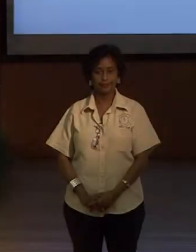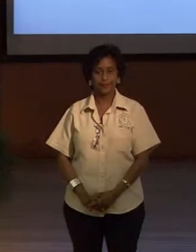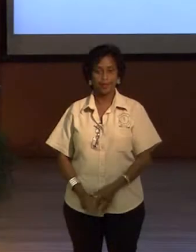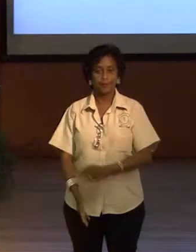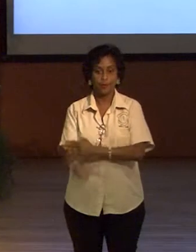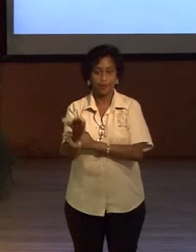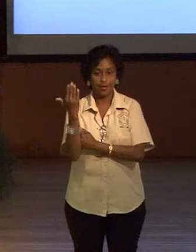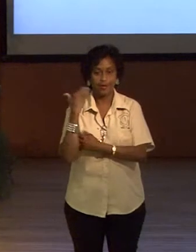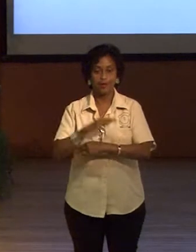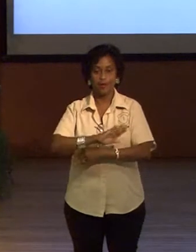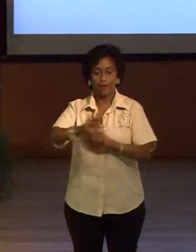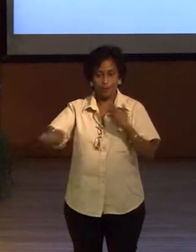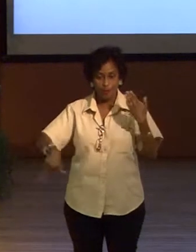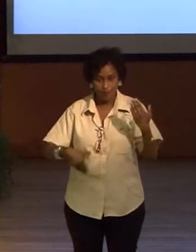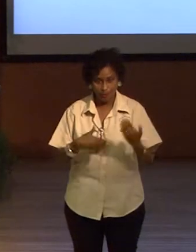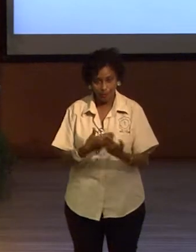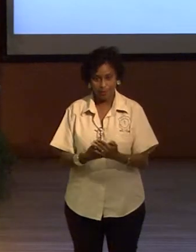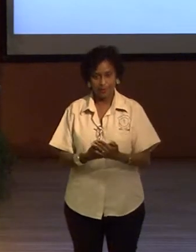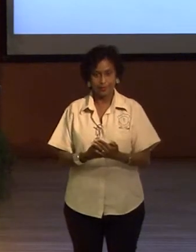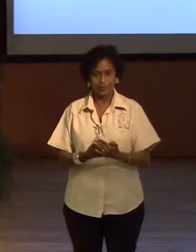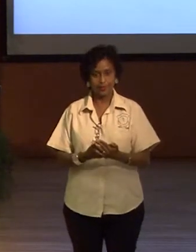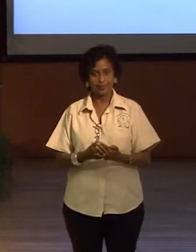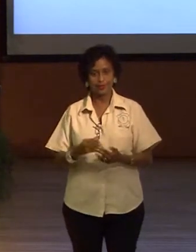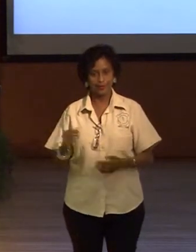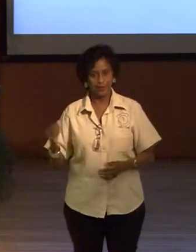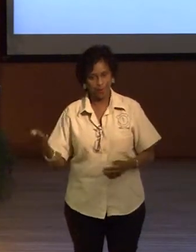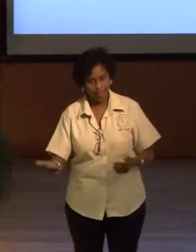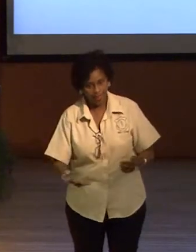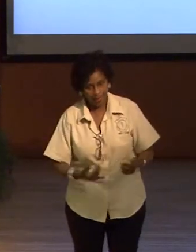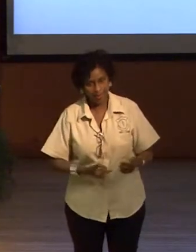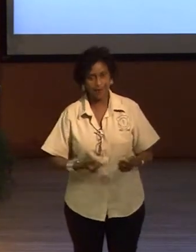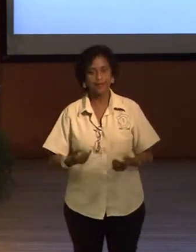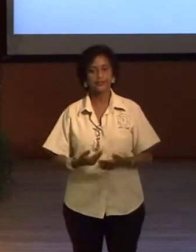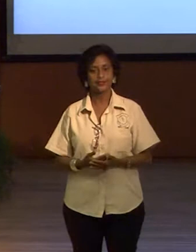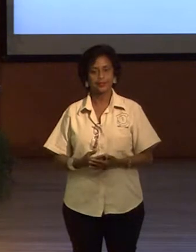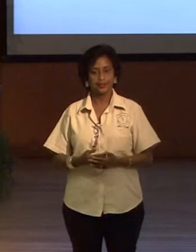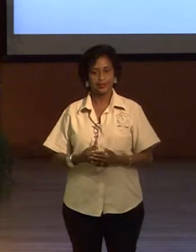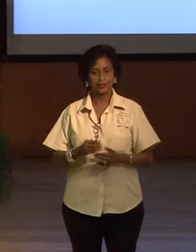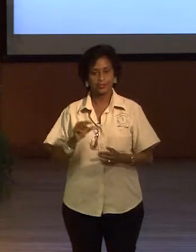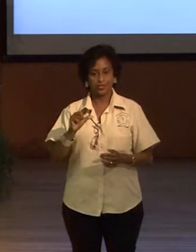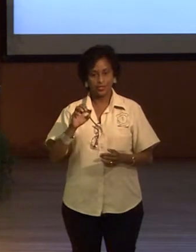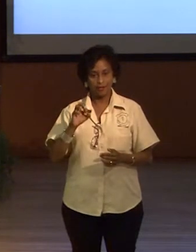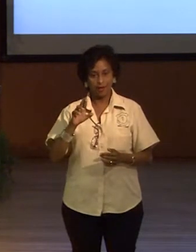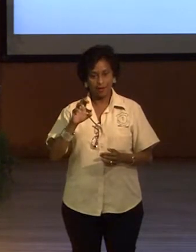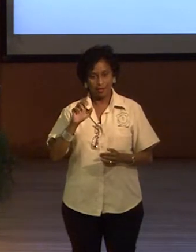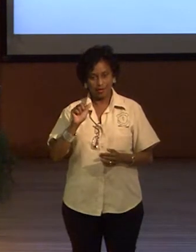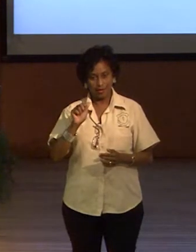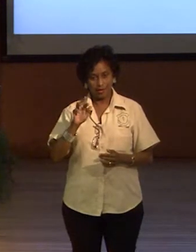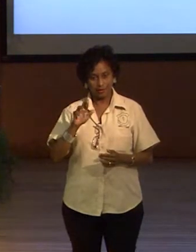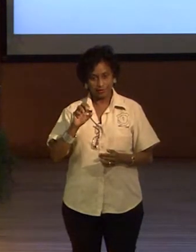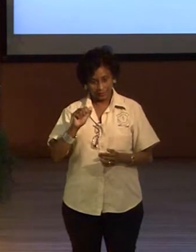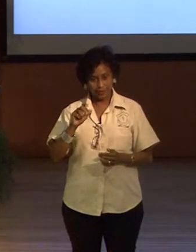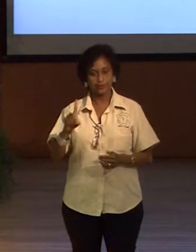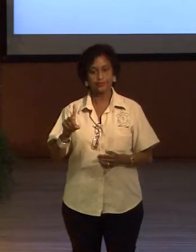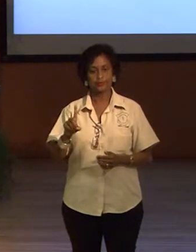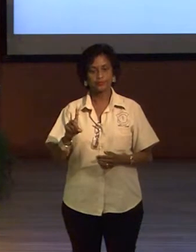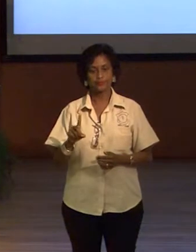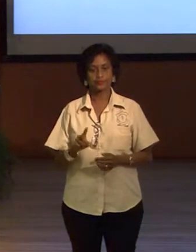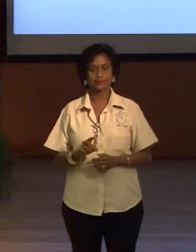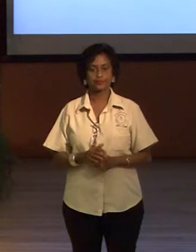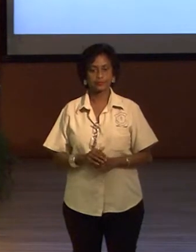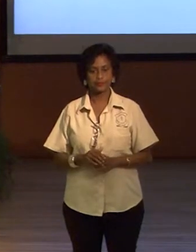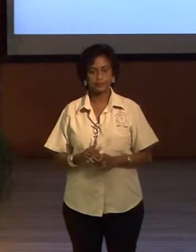It is my pleasure to introduce to you Professor Gerard Hutchinson. He is currently the professor and unit lead